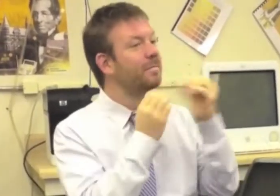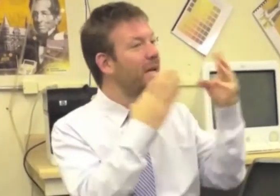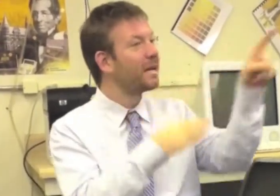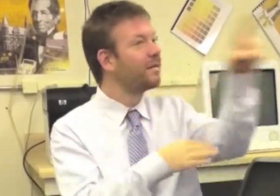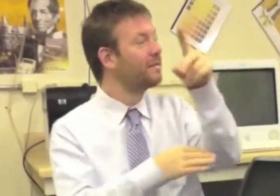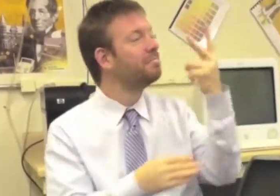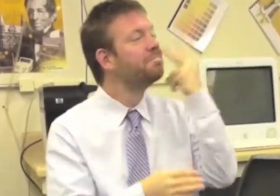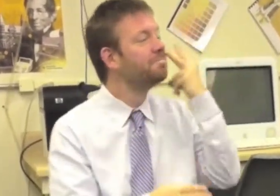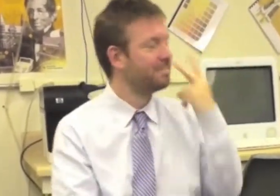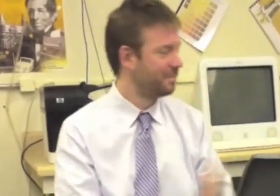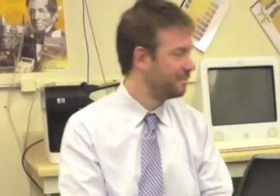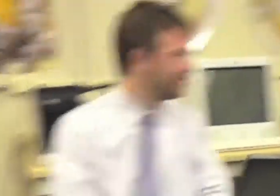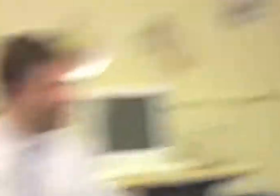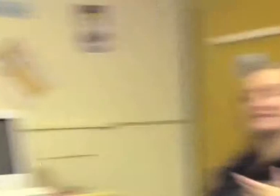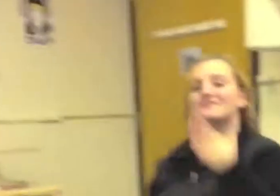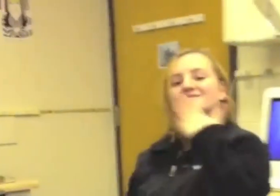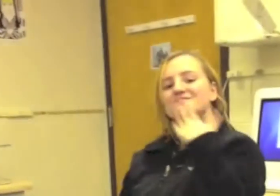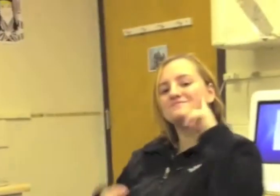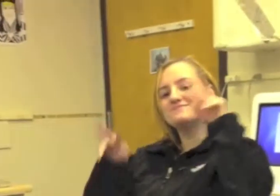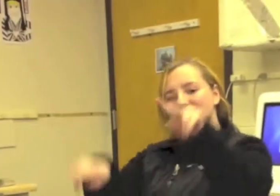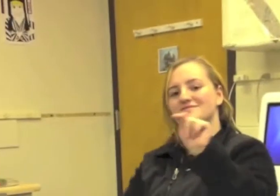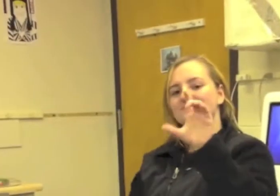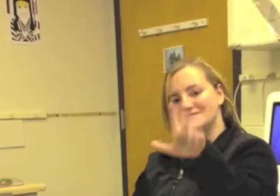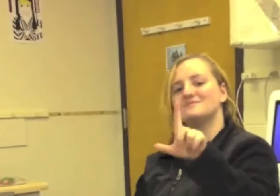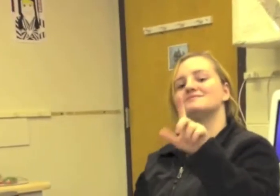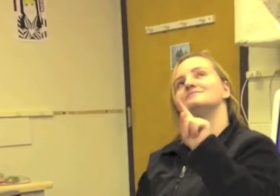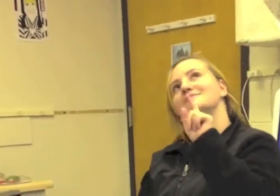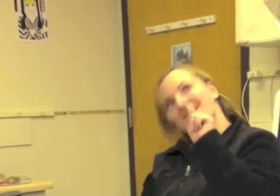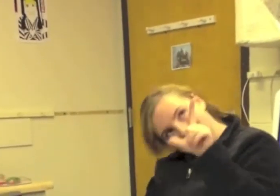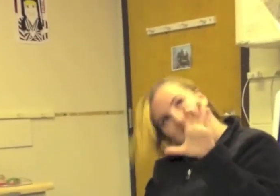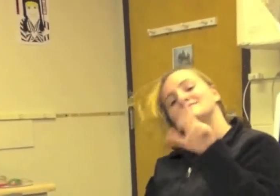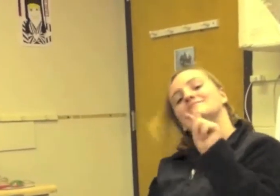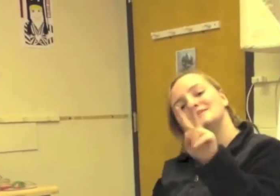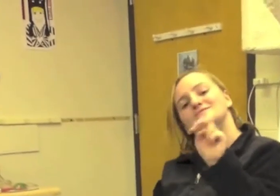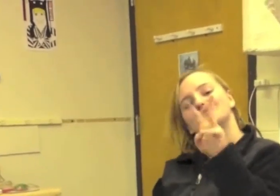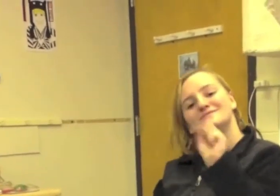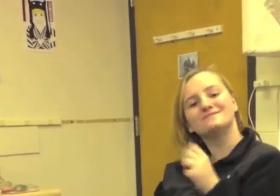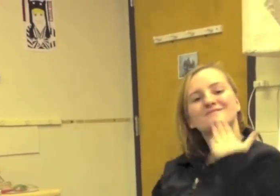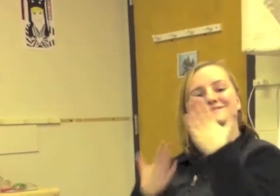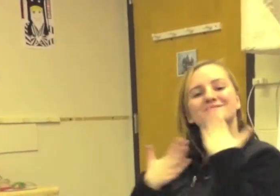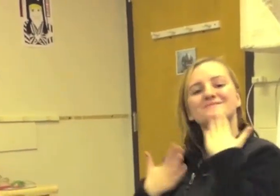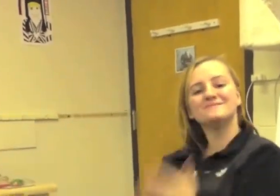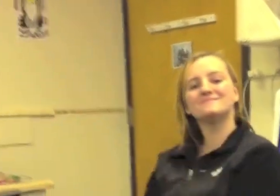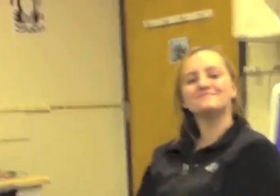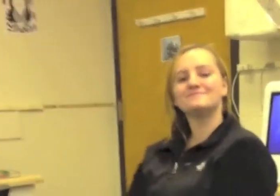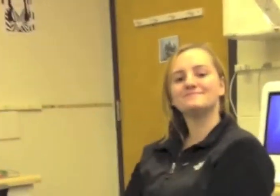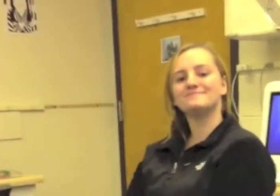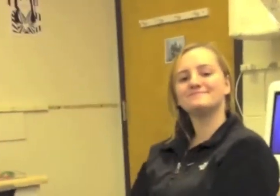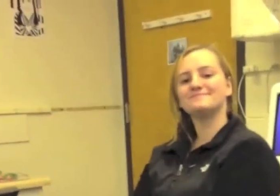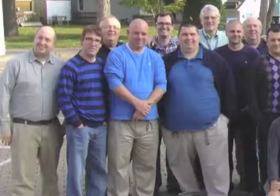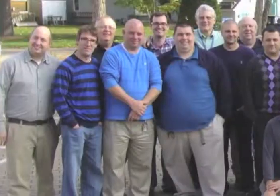and see how much hair people have grown. Thank you for watching TLC TV News.